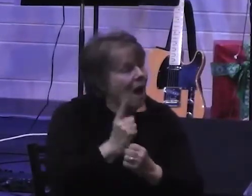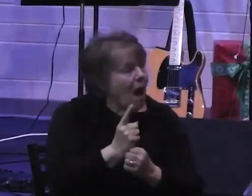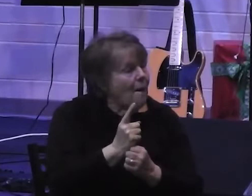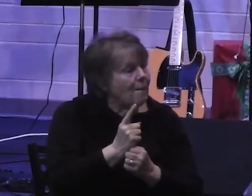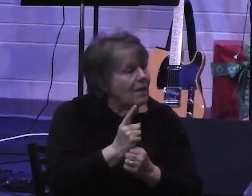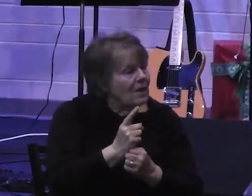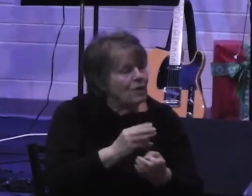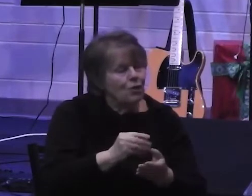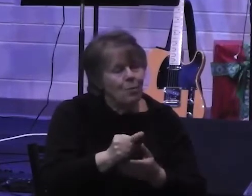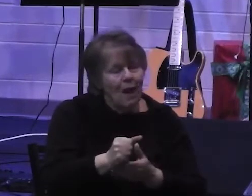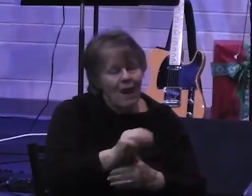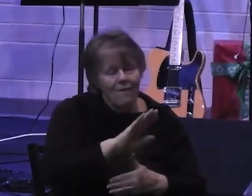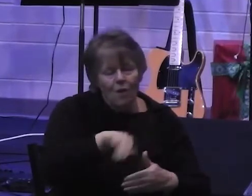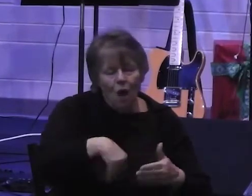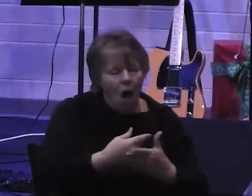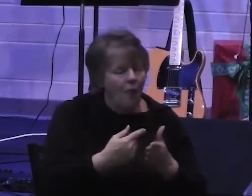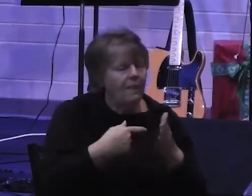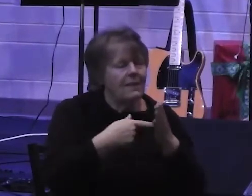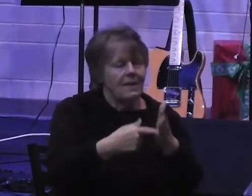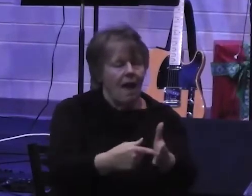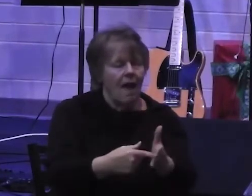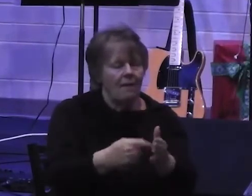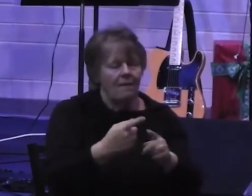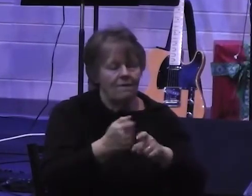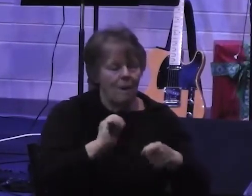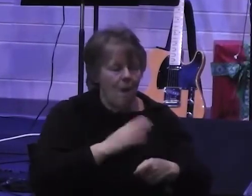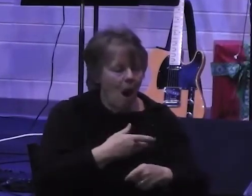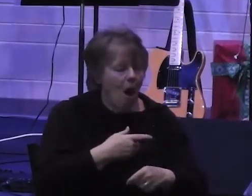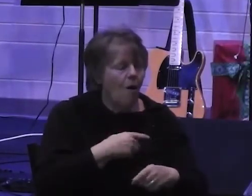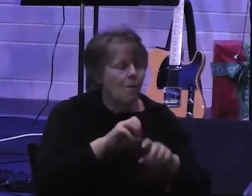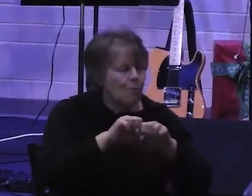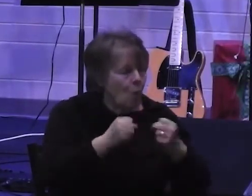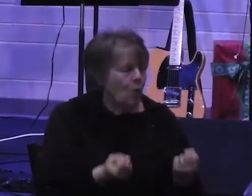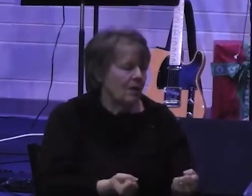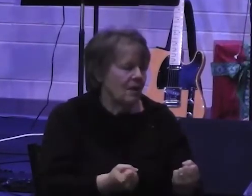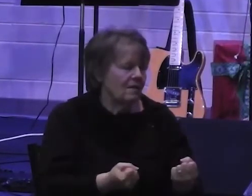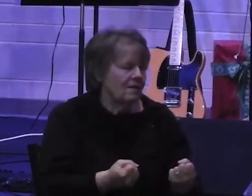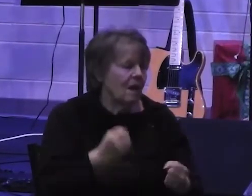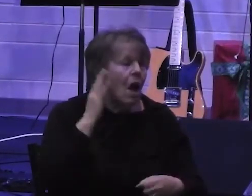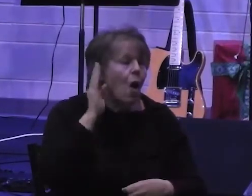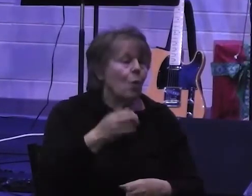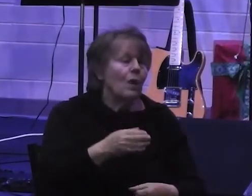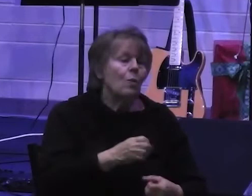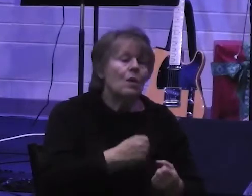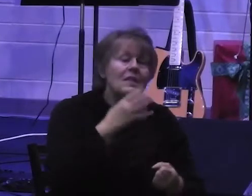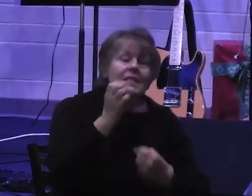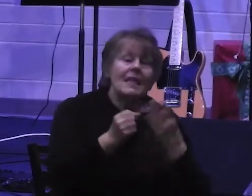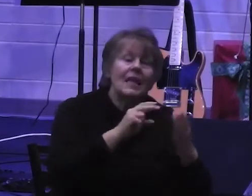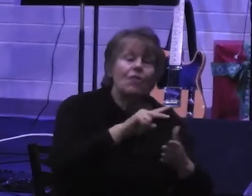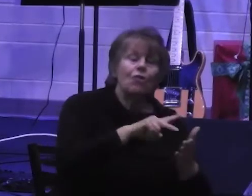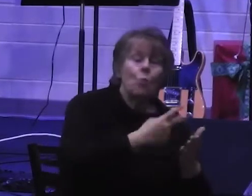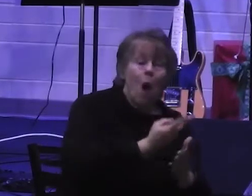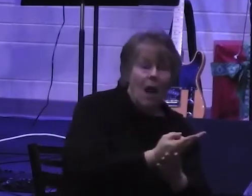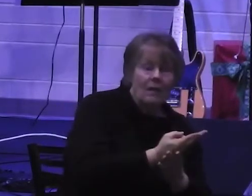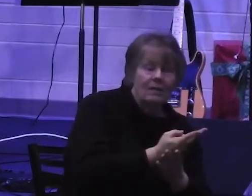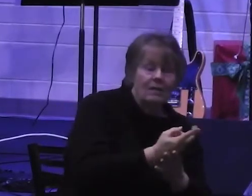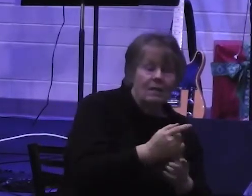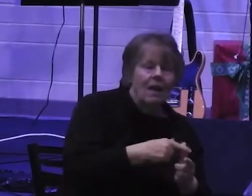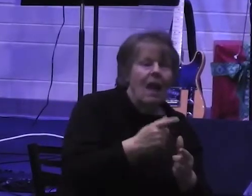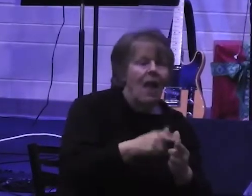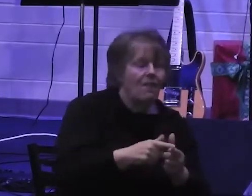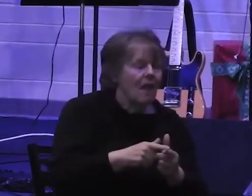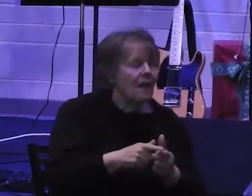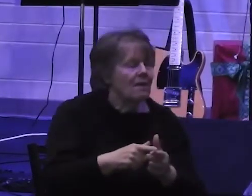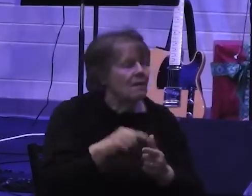brokenness in our lives. We'll sing it twice, and then I'll prompt you 3 times to pray for the love of